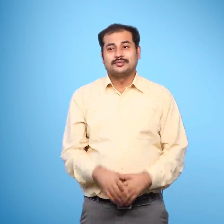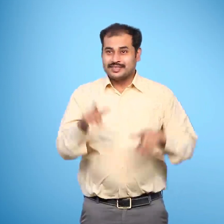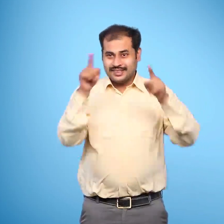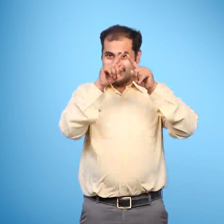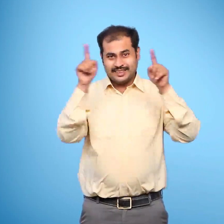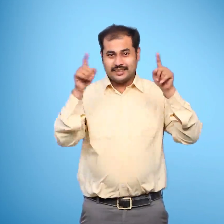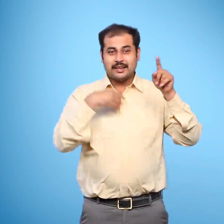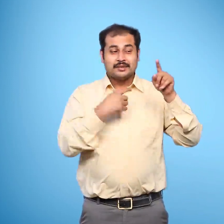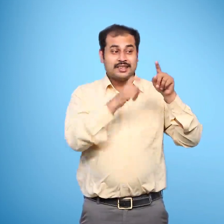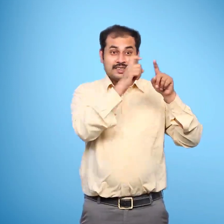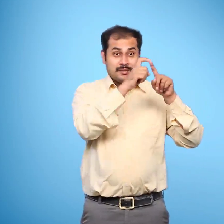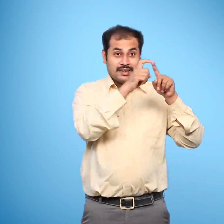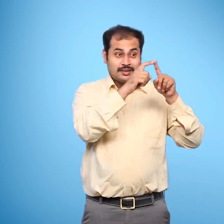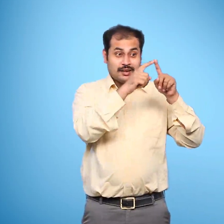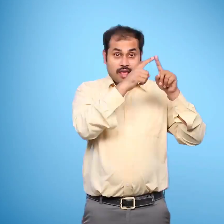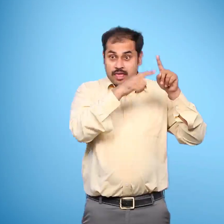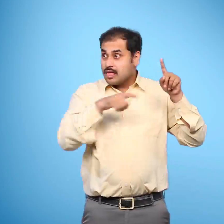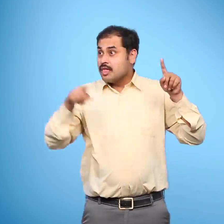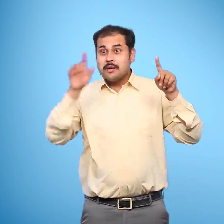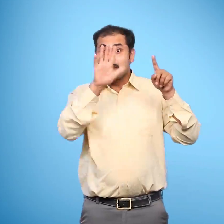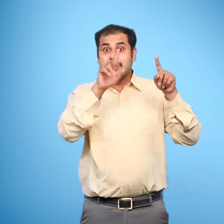A line is joining 7 and 3.